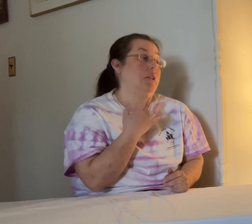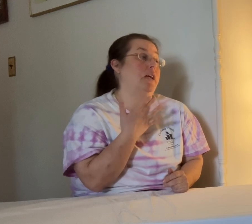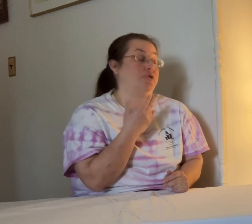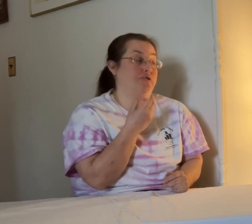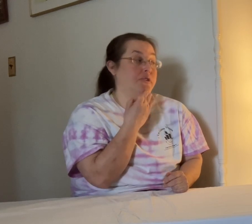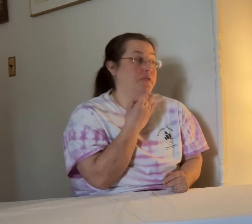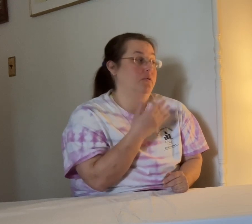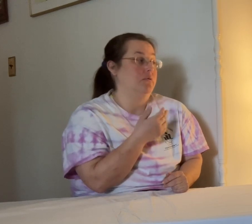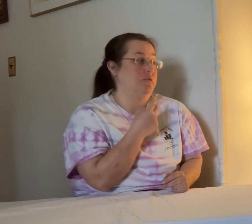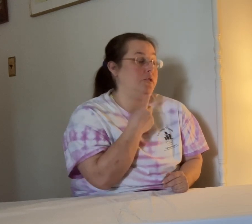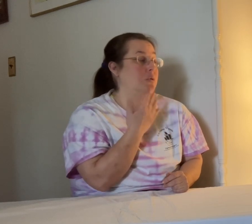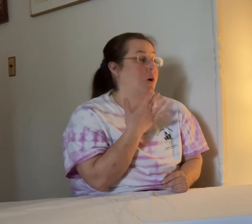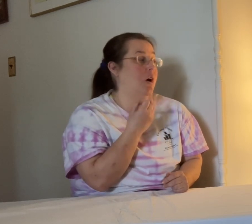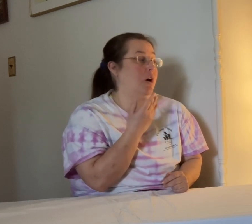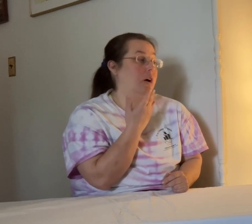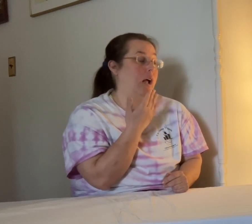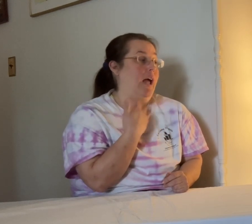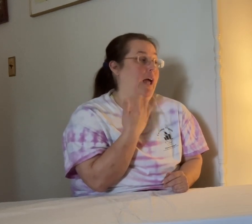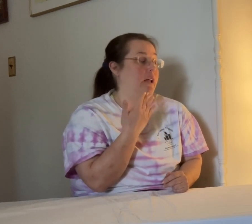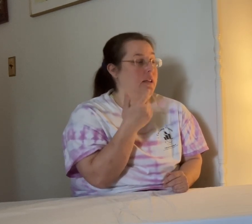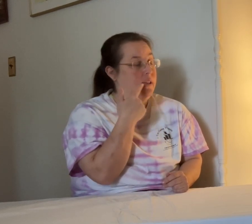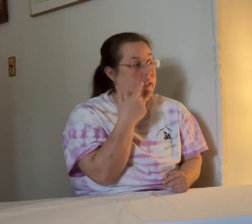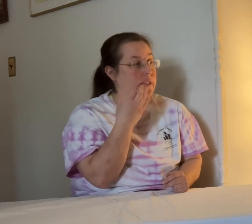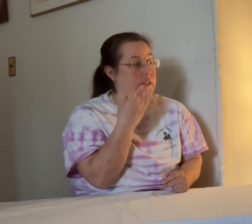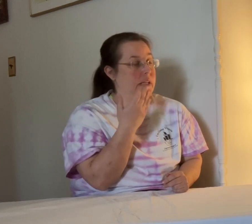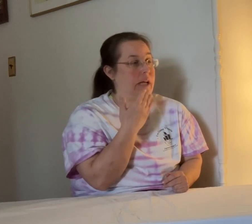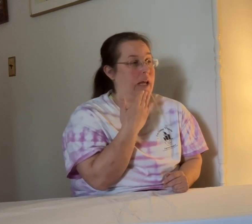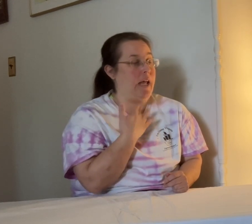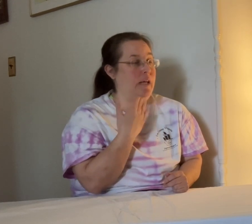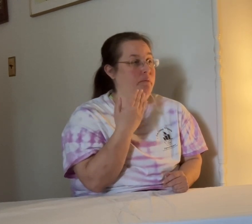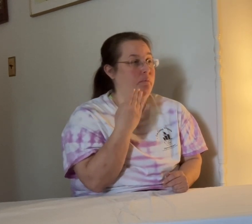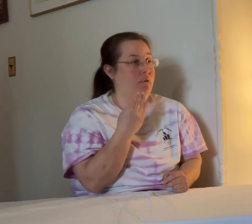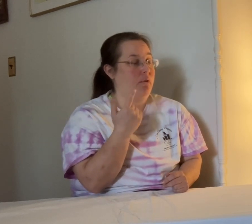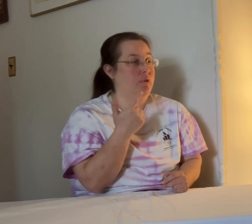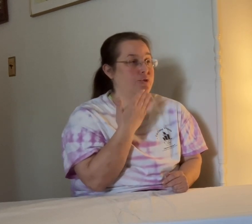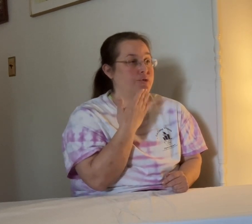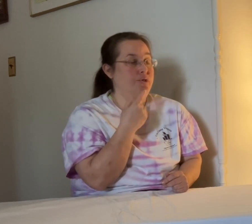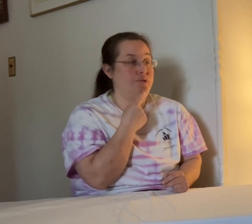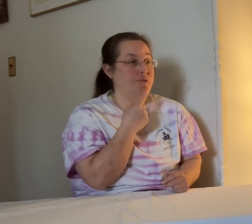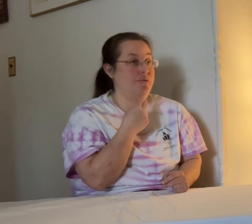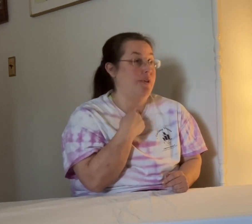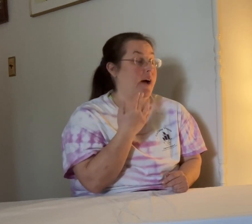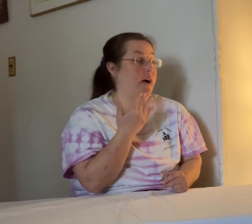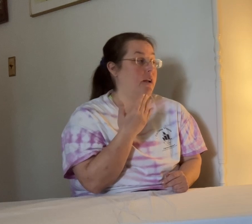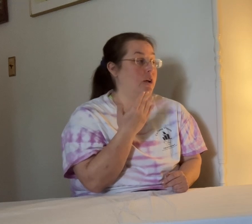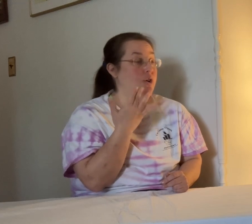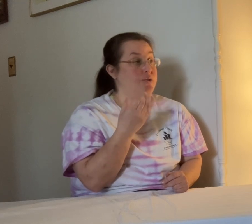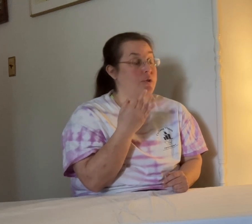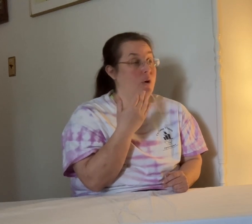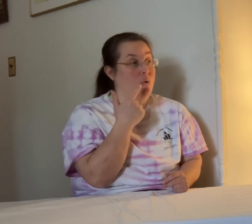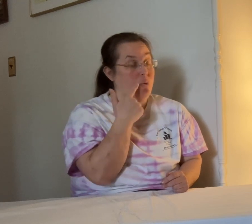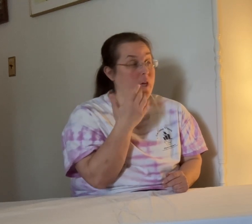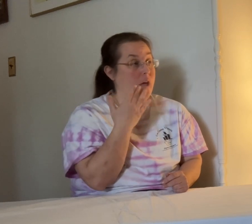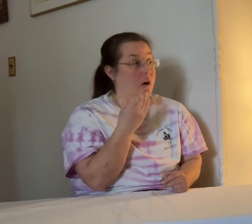That's true. You are at least able to do that. So we